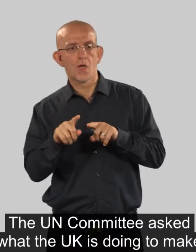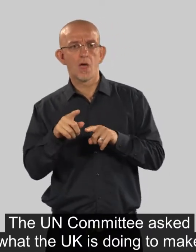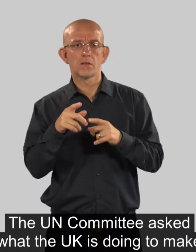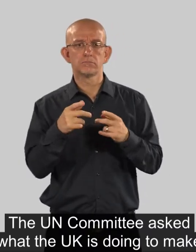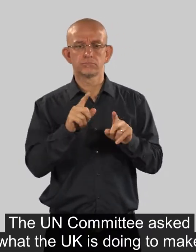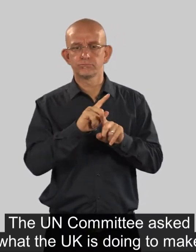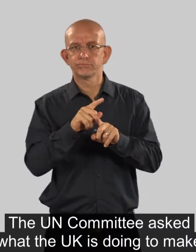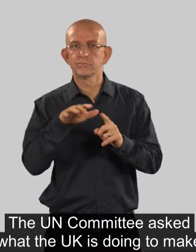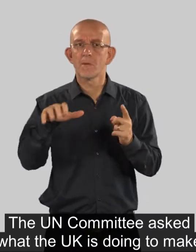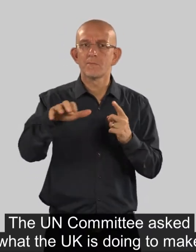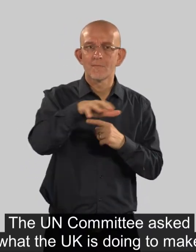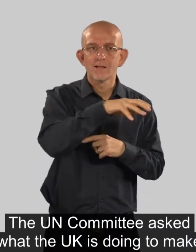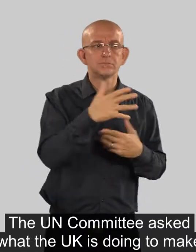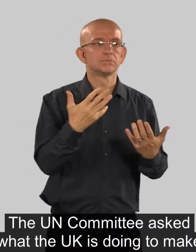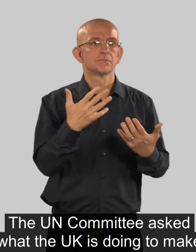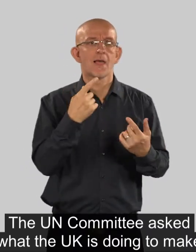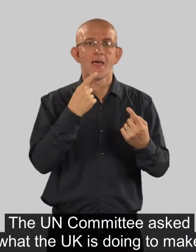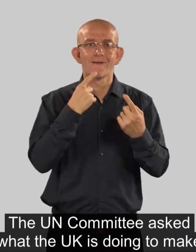information accessible for disabled people.